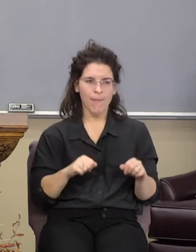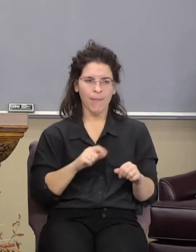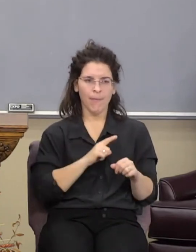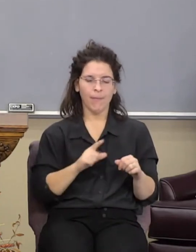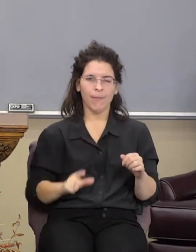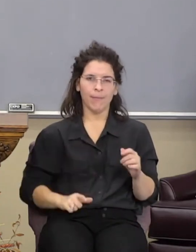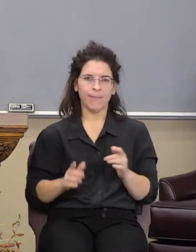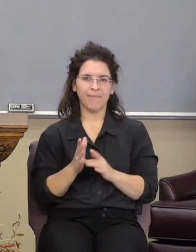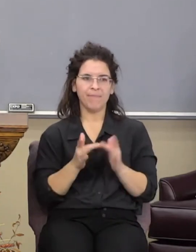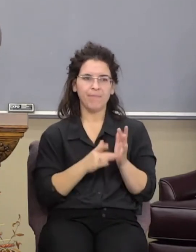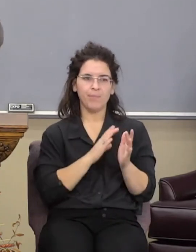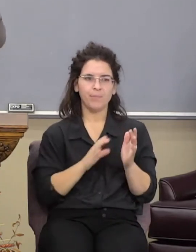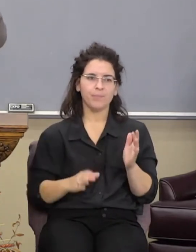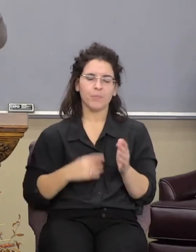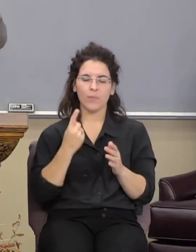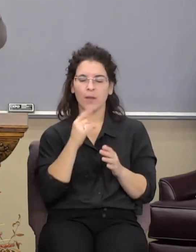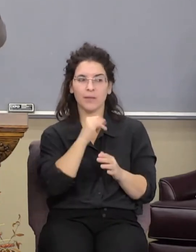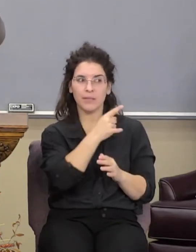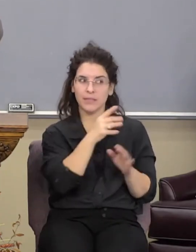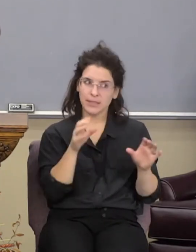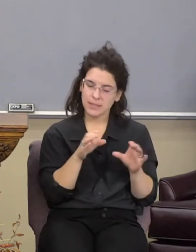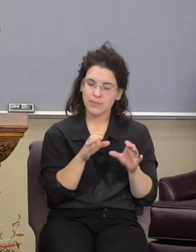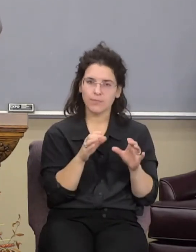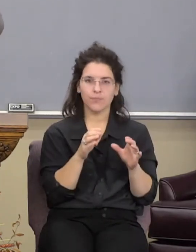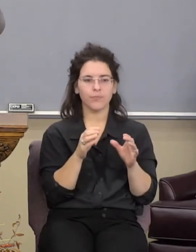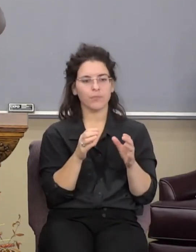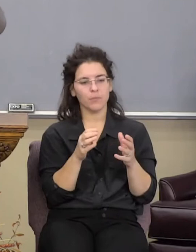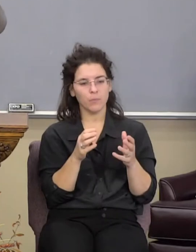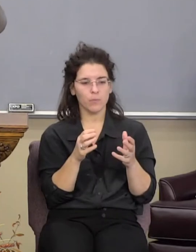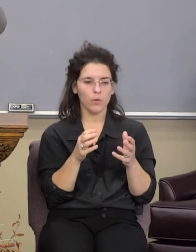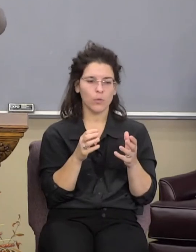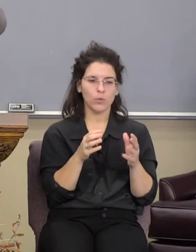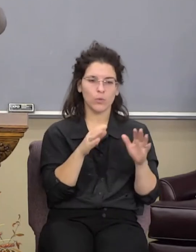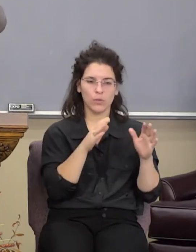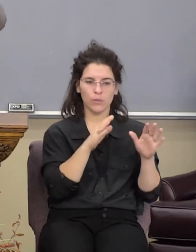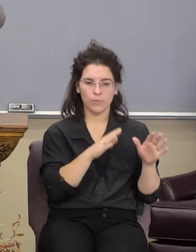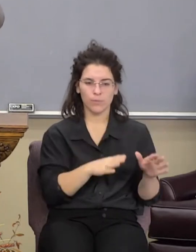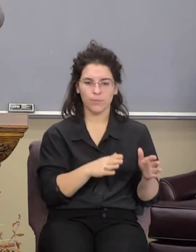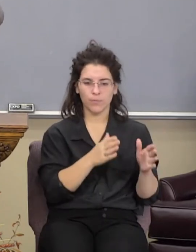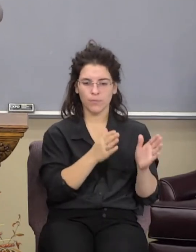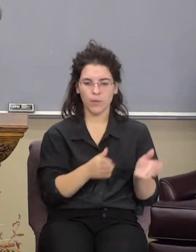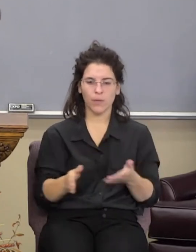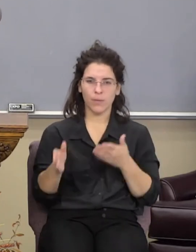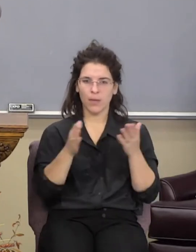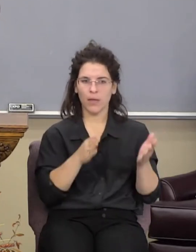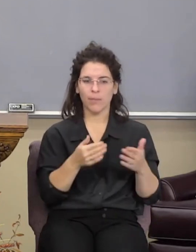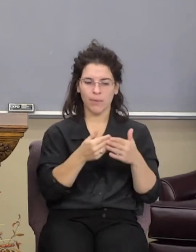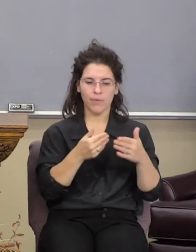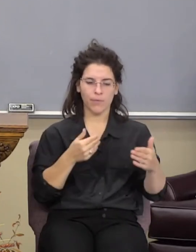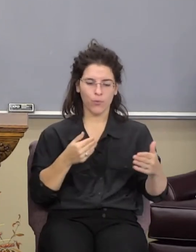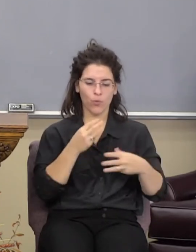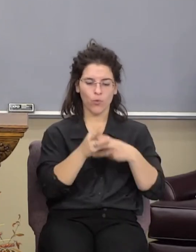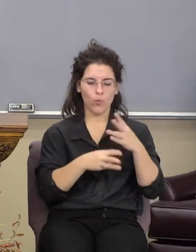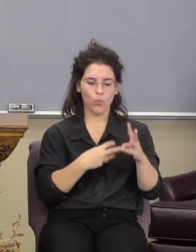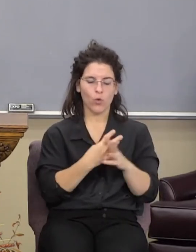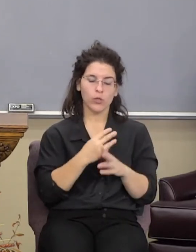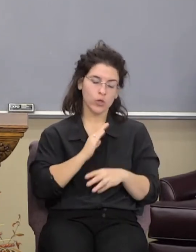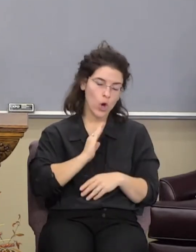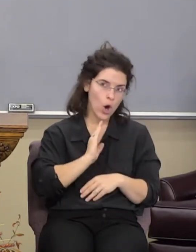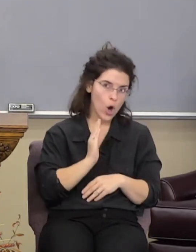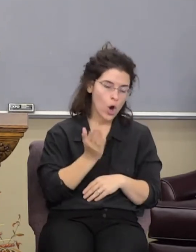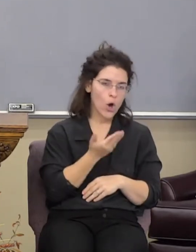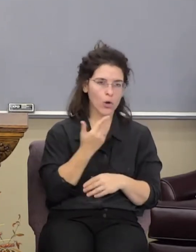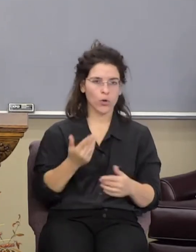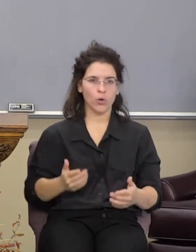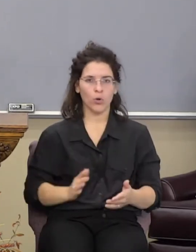Jesus Christ, something that he did which was ordained before the world unto our